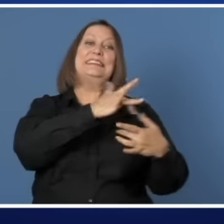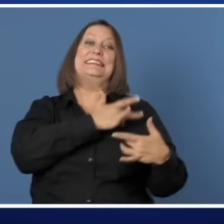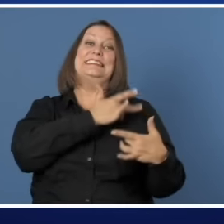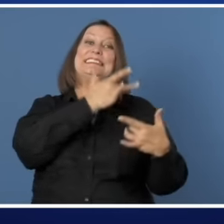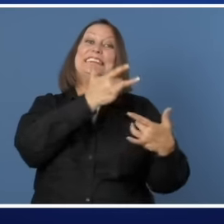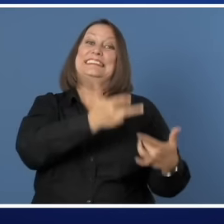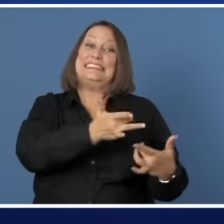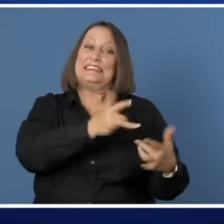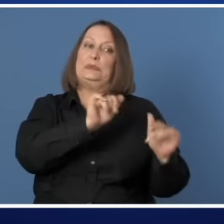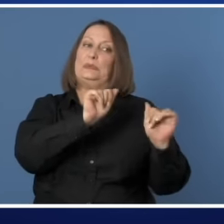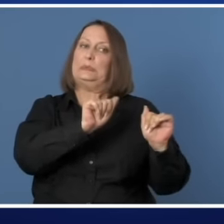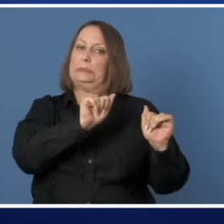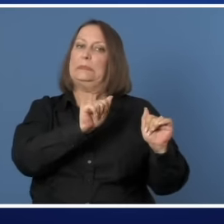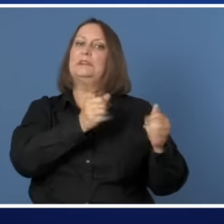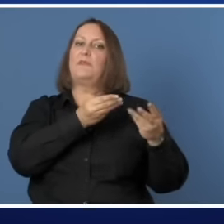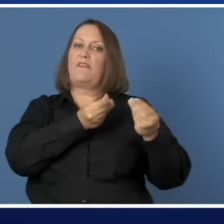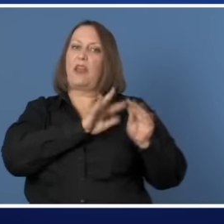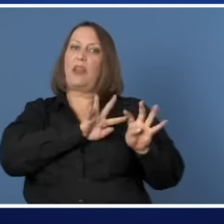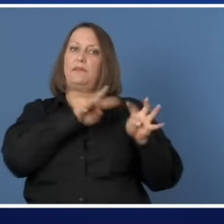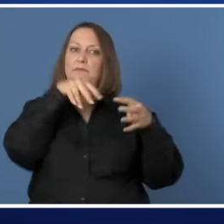vulnerable to landslides,